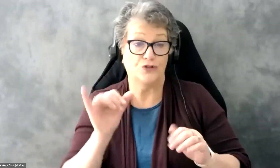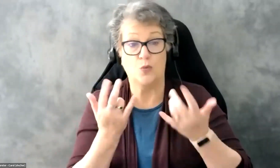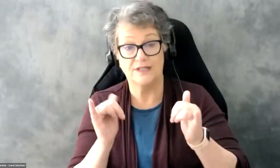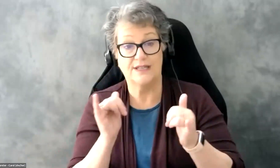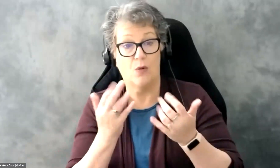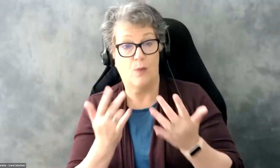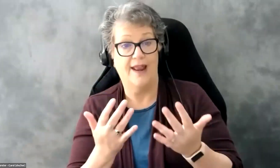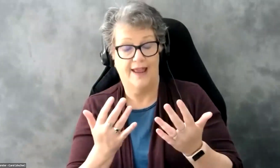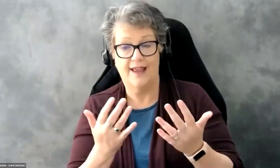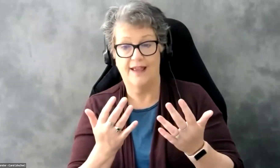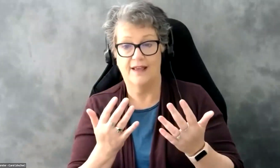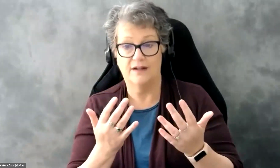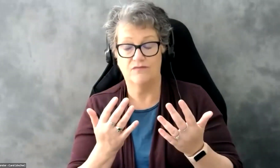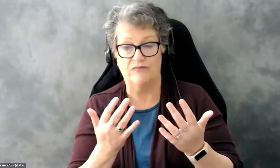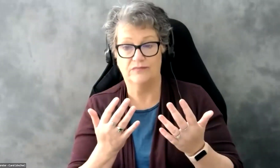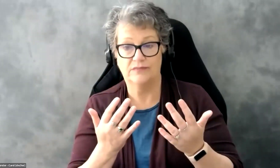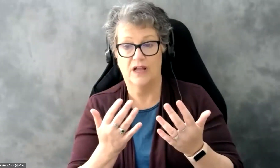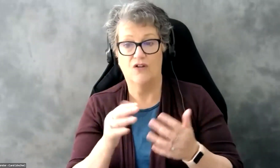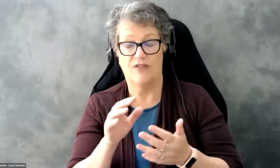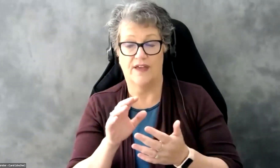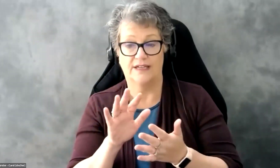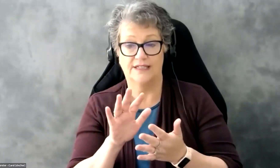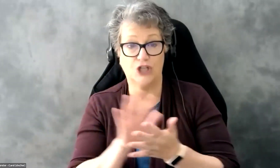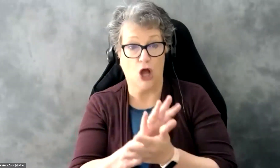waiting on the documents for